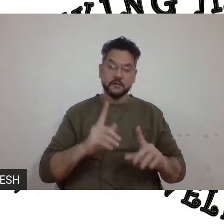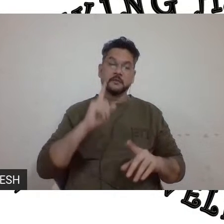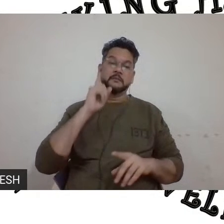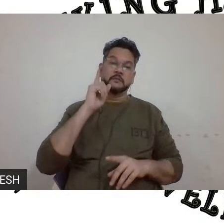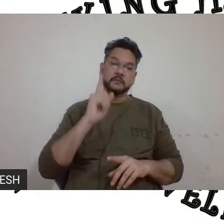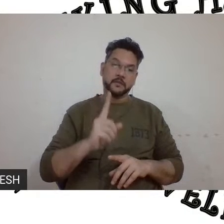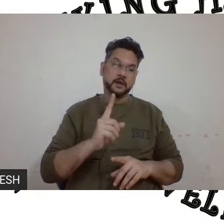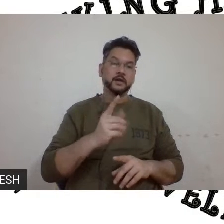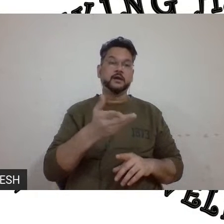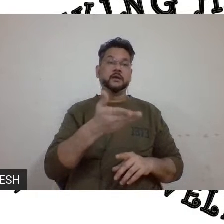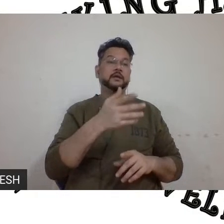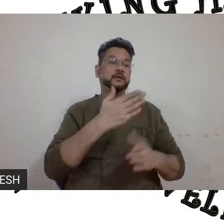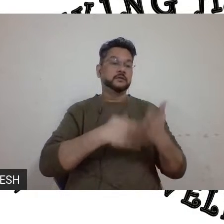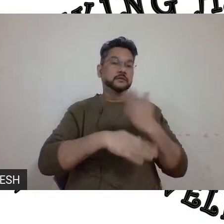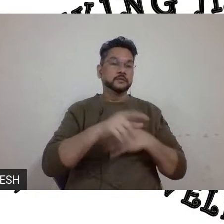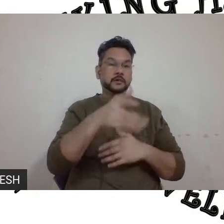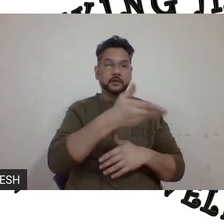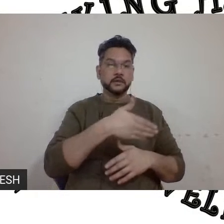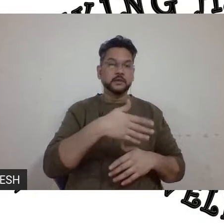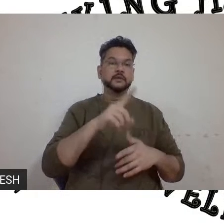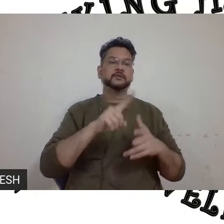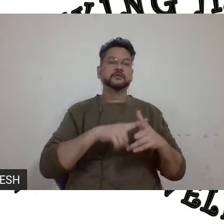are unemployed.